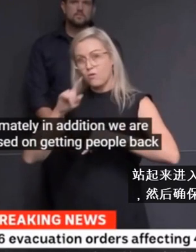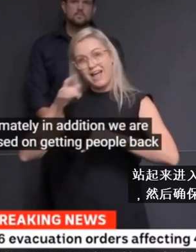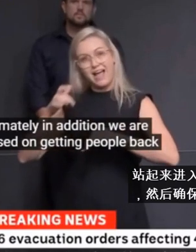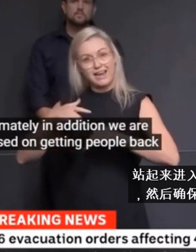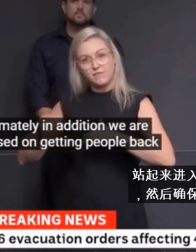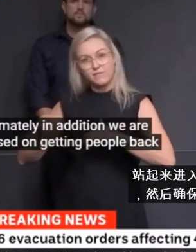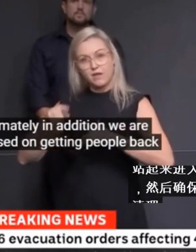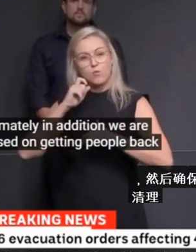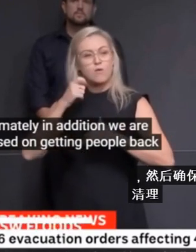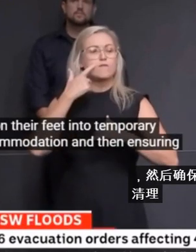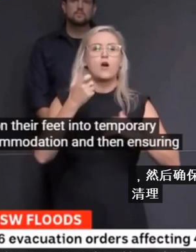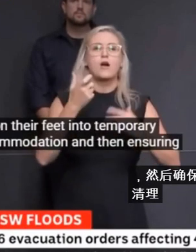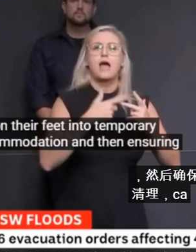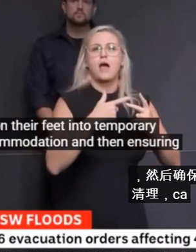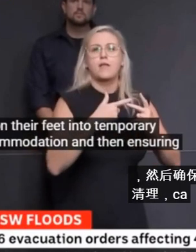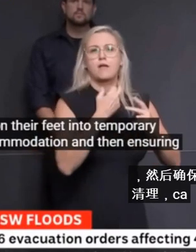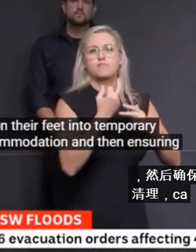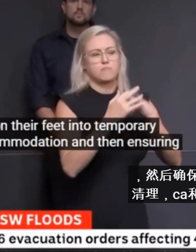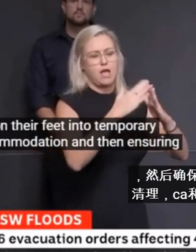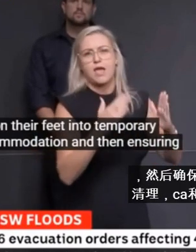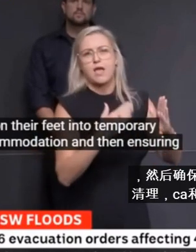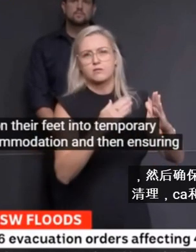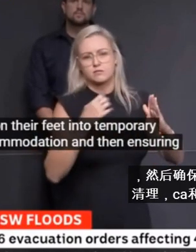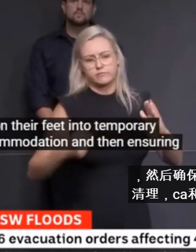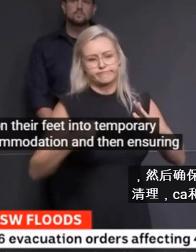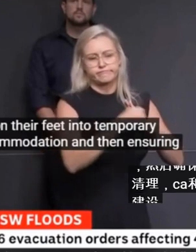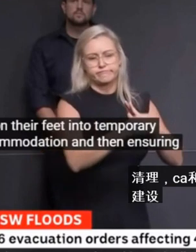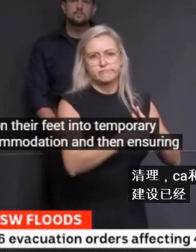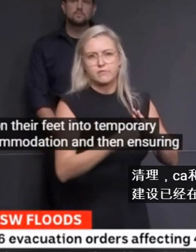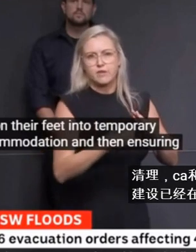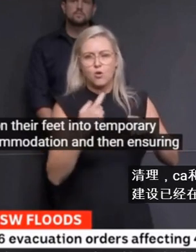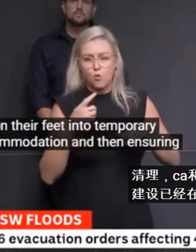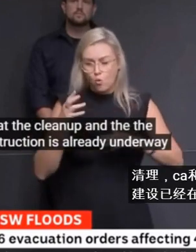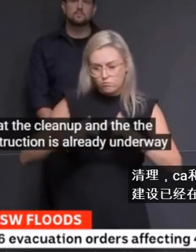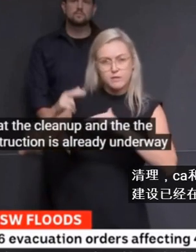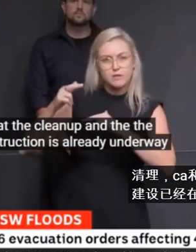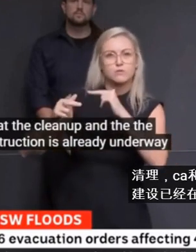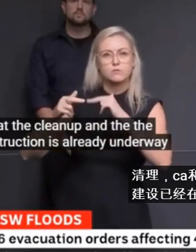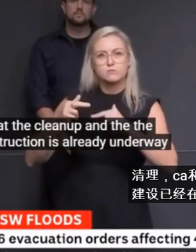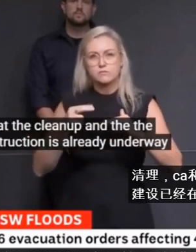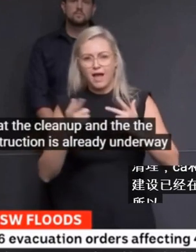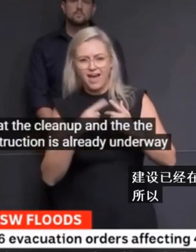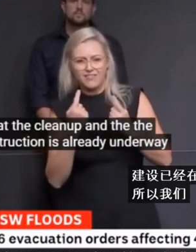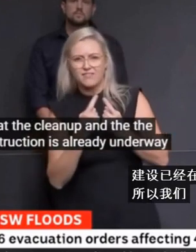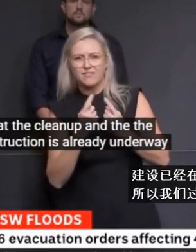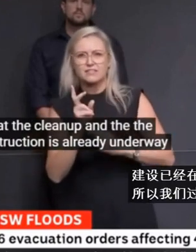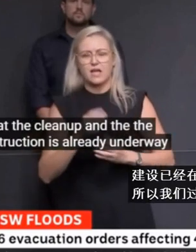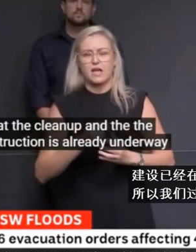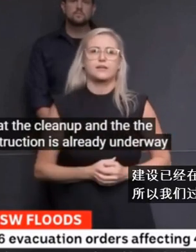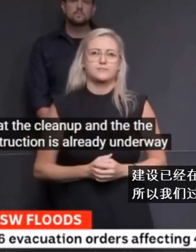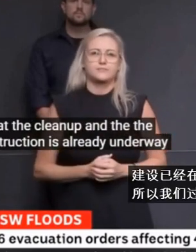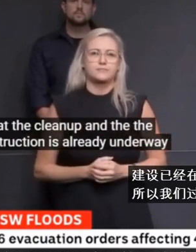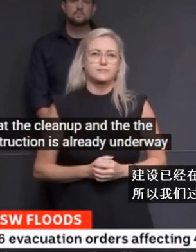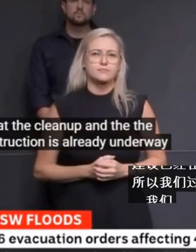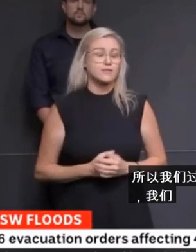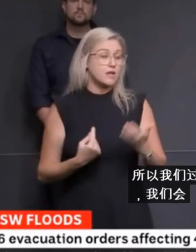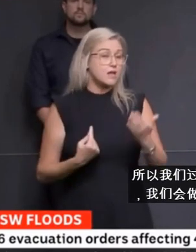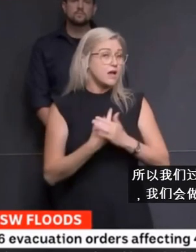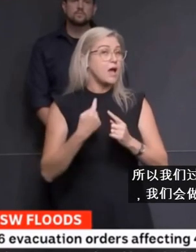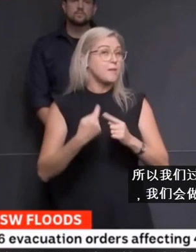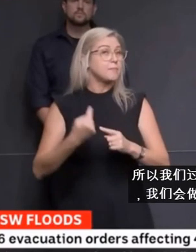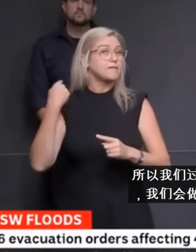ensuring that the clean-up and the construction is already underway. So we've gone through this in the past,